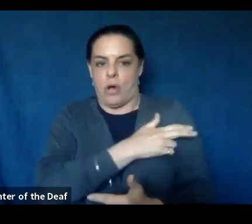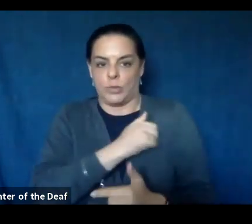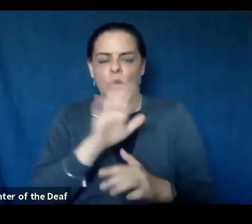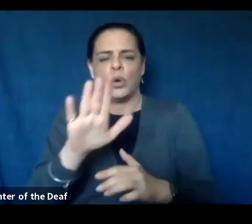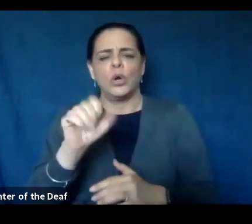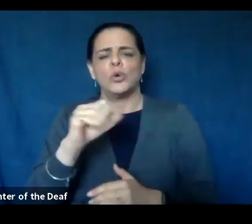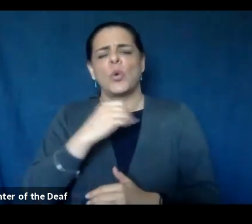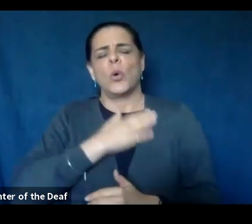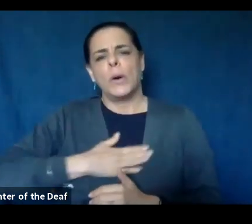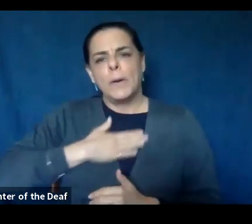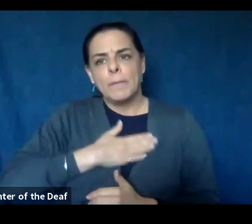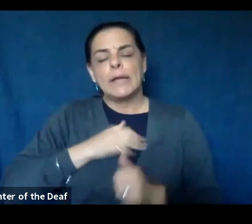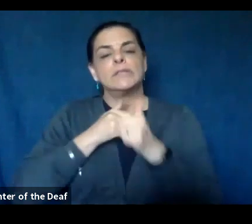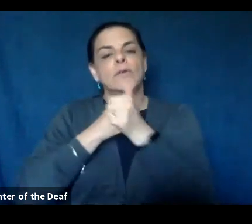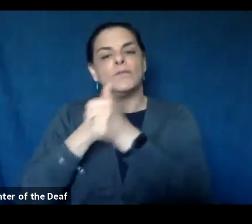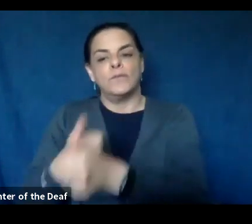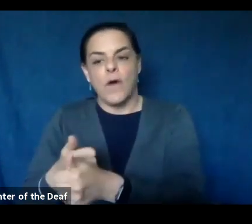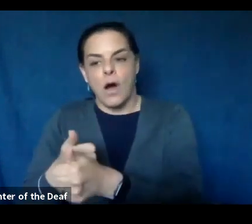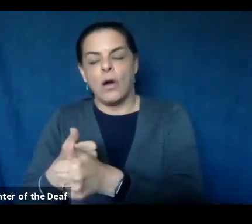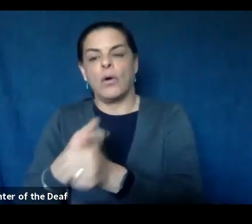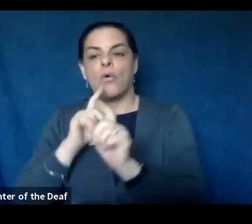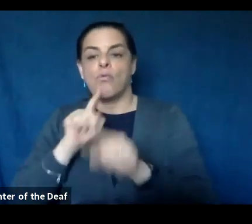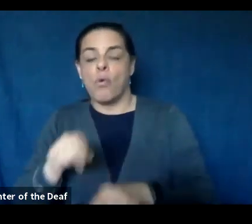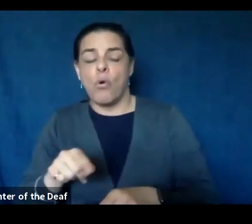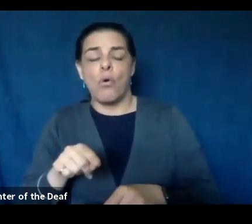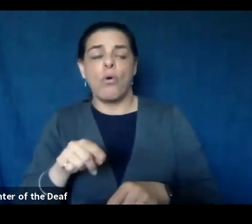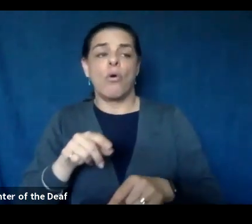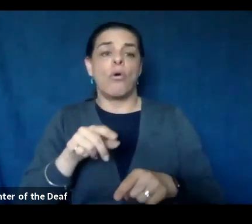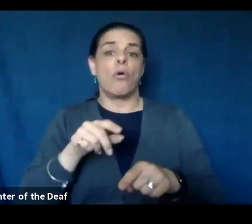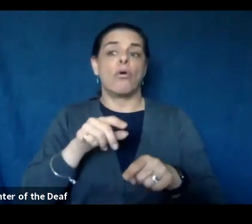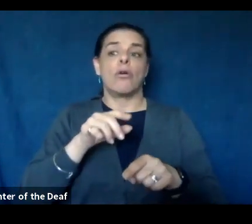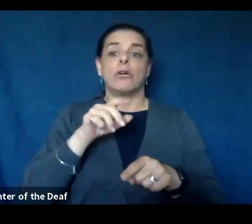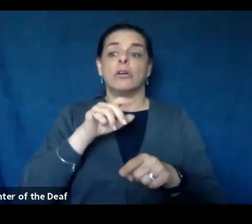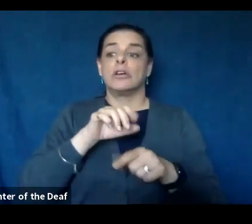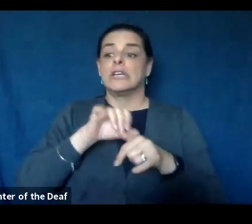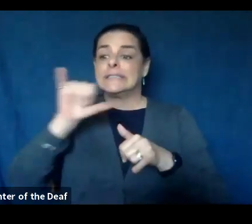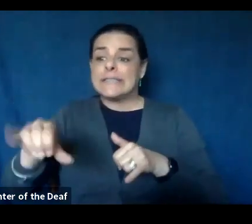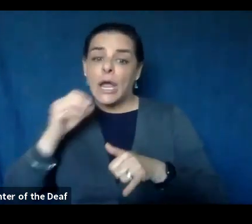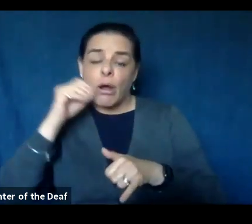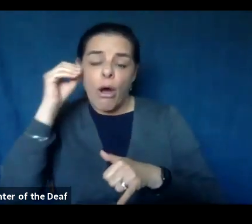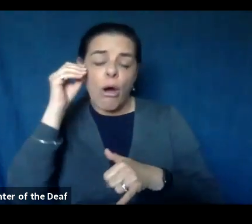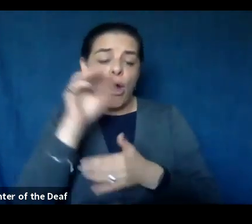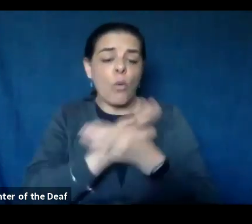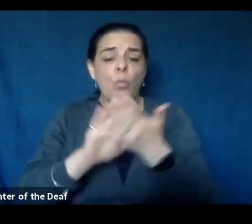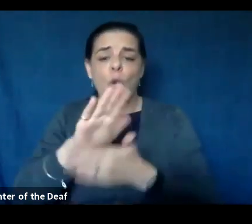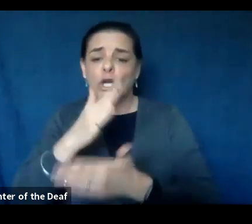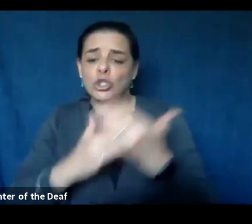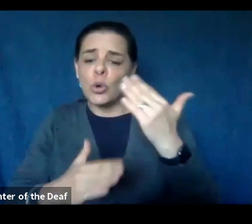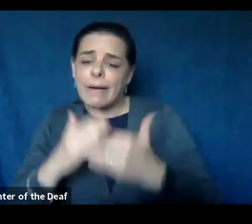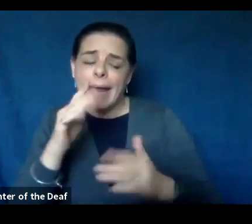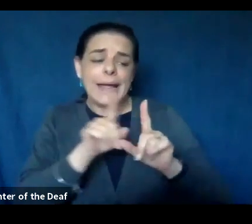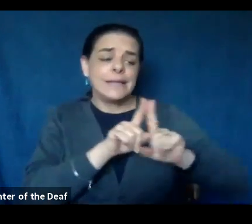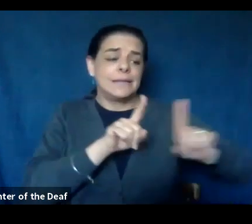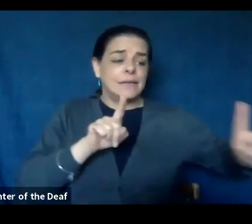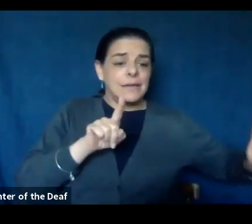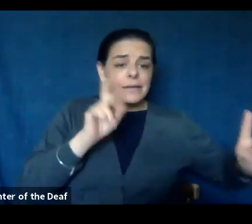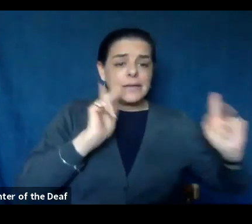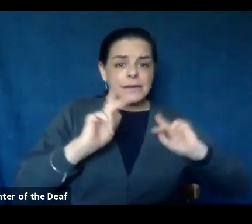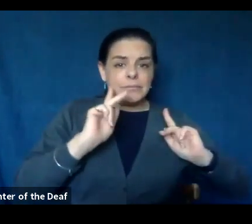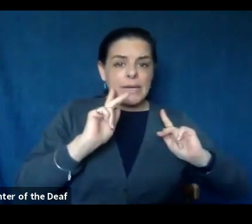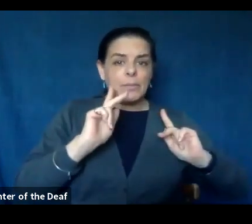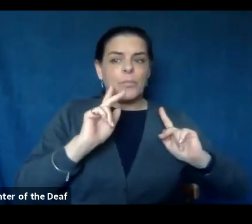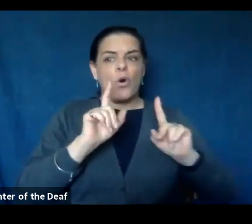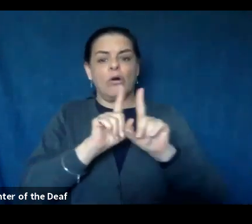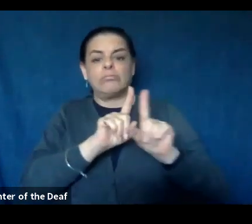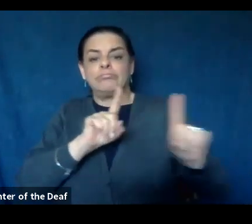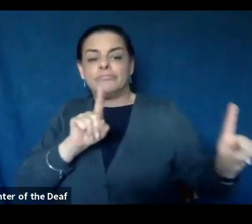order, maintain social distancing if you have to go out, wash your hands, avoid sick people, all of those important things. It's very important that